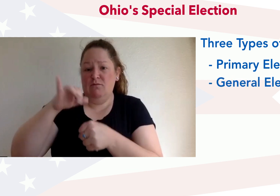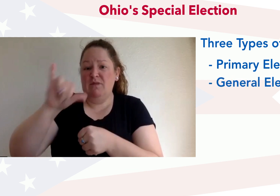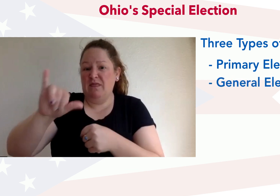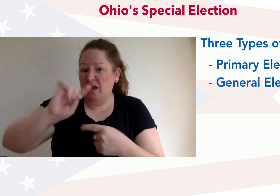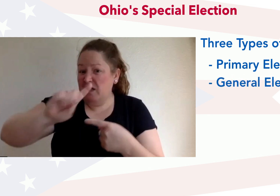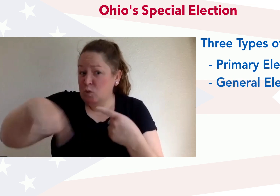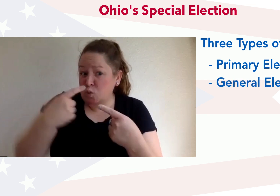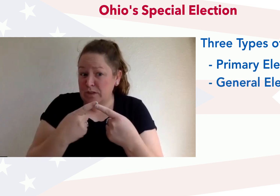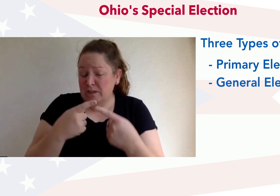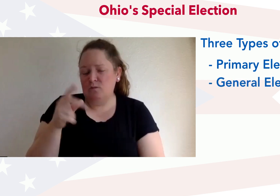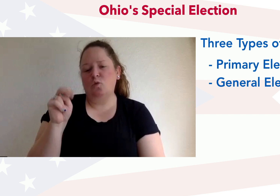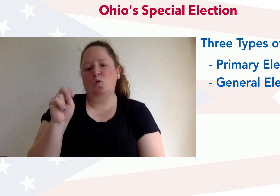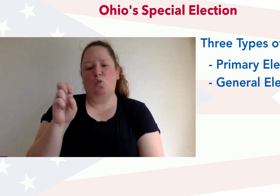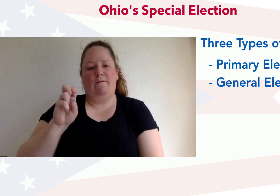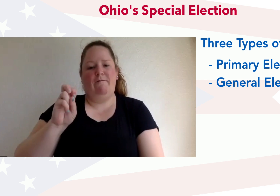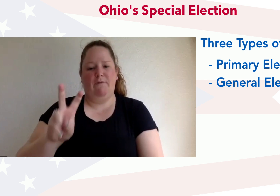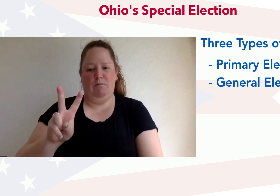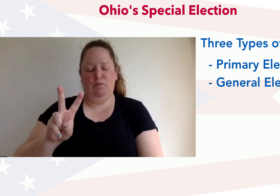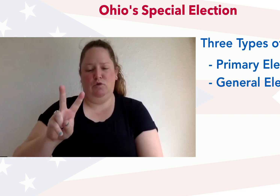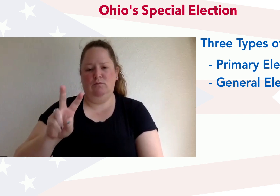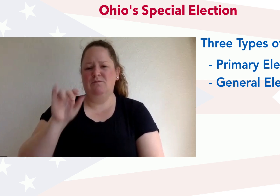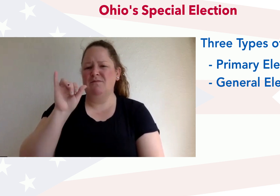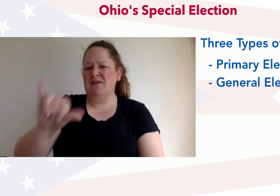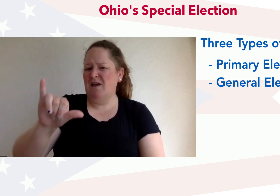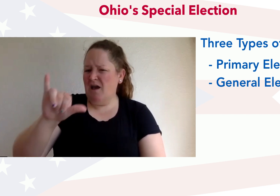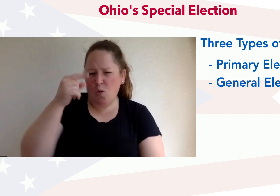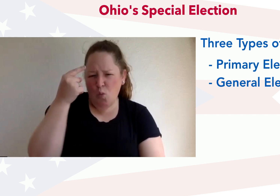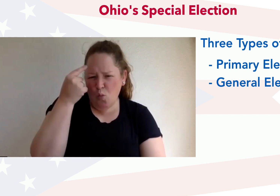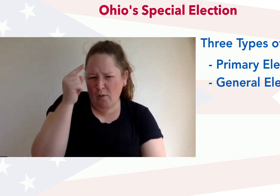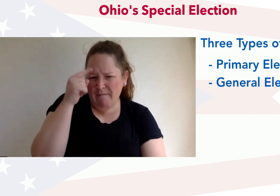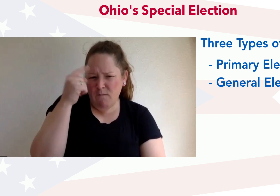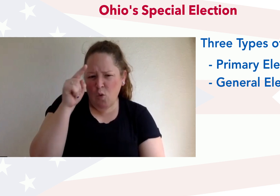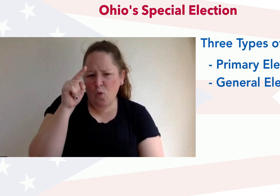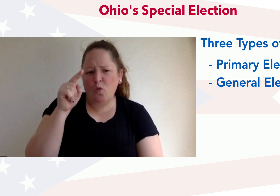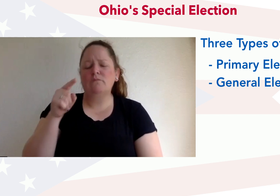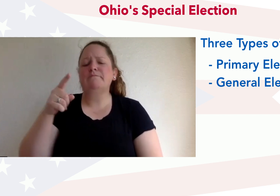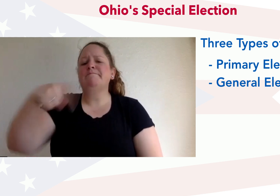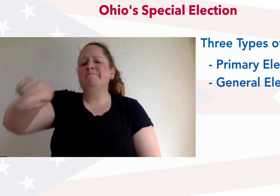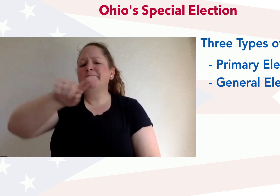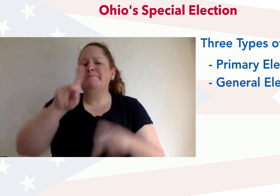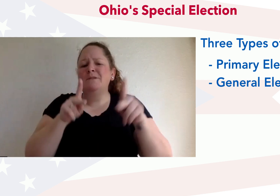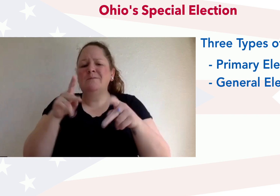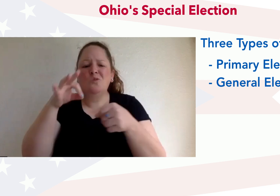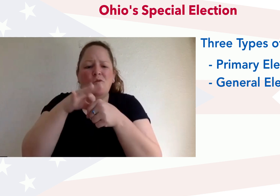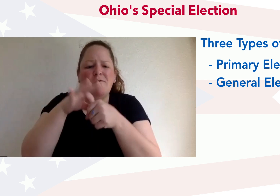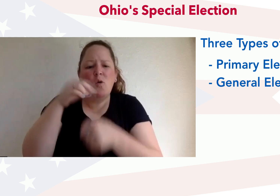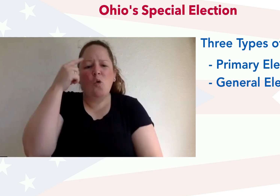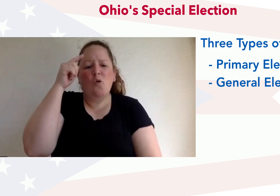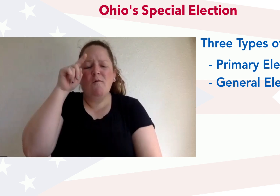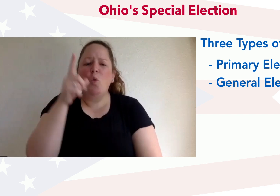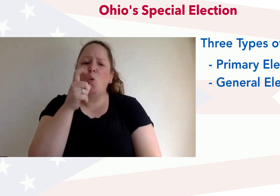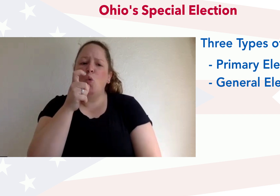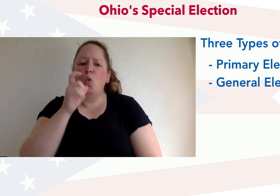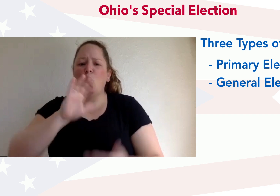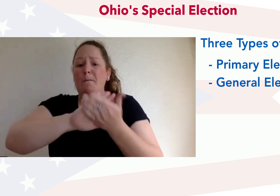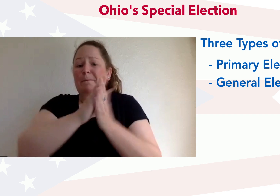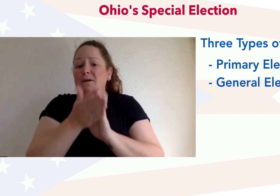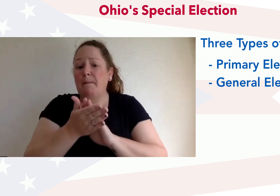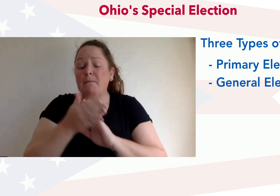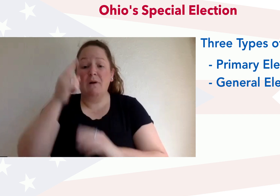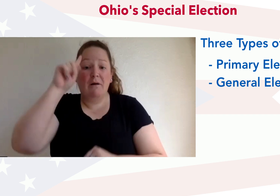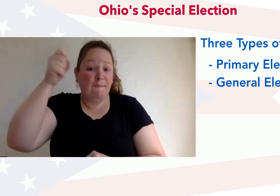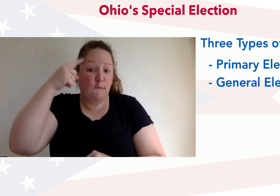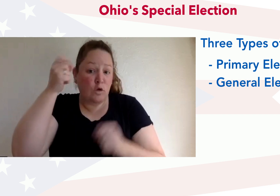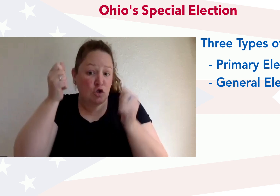called a general election, and that is when people vote on things like who should be governor